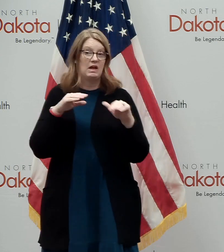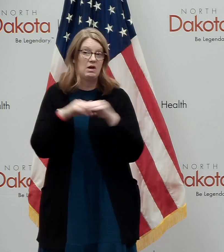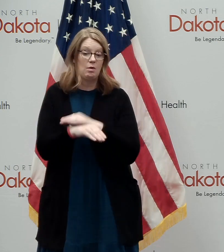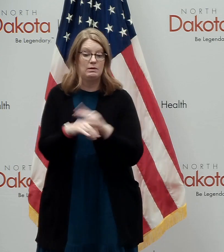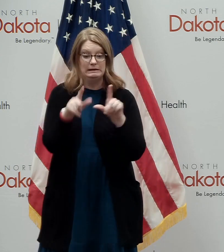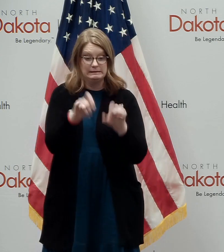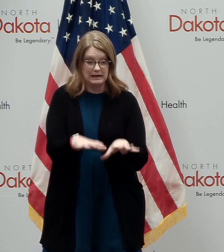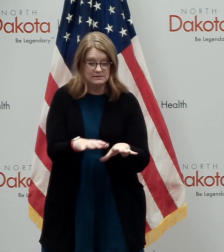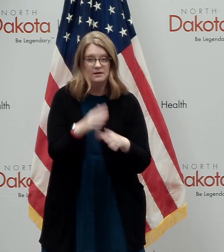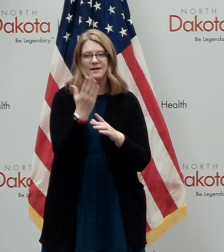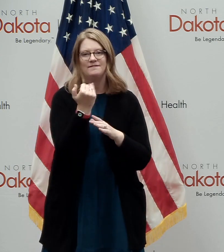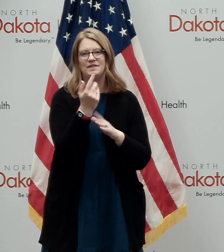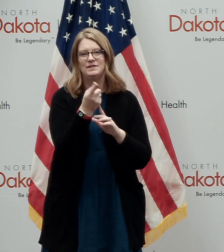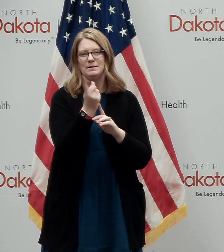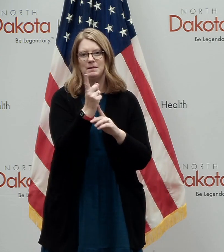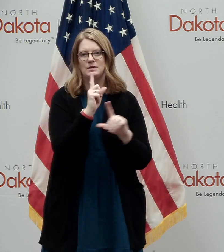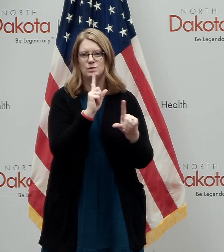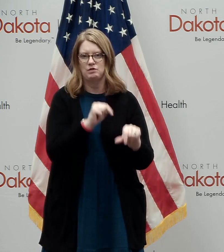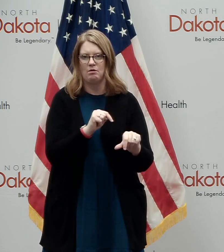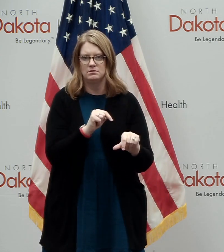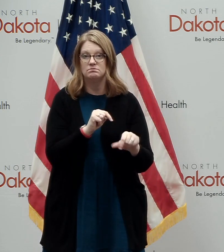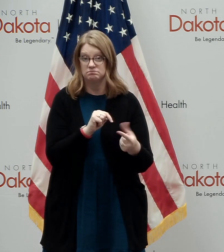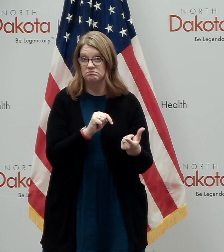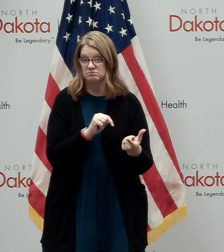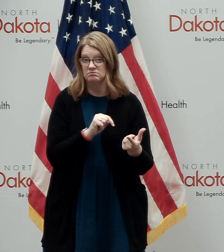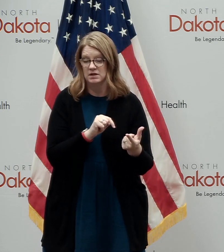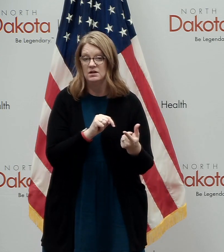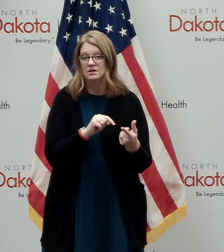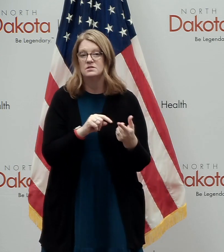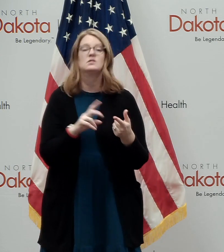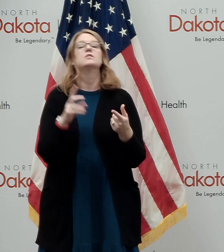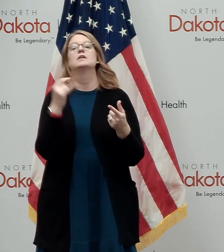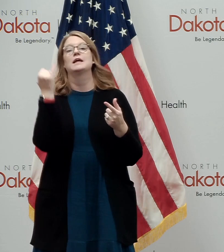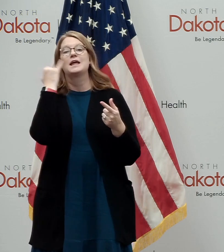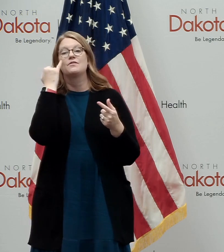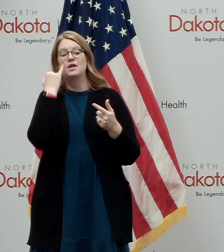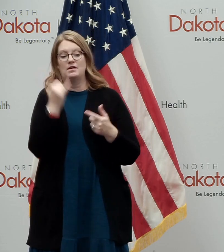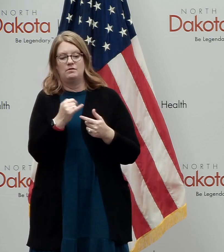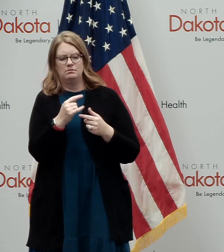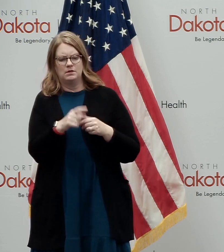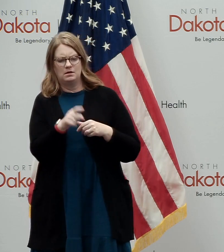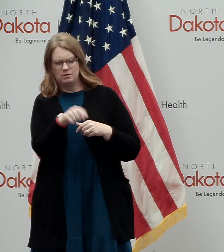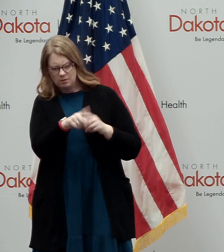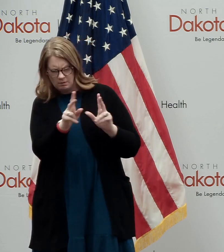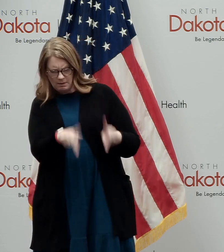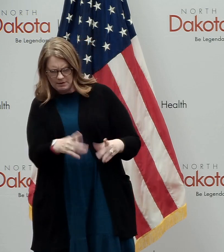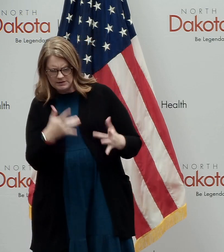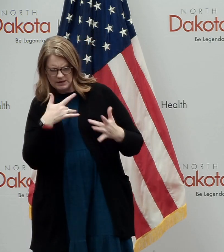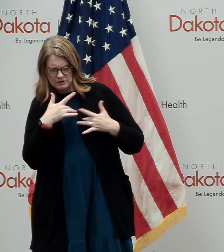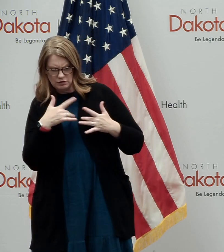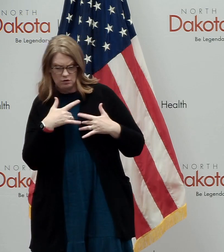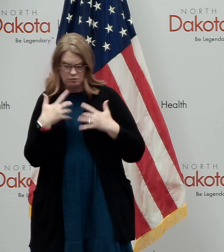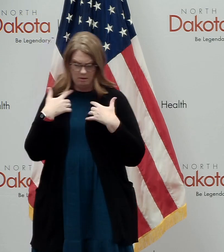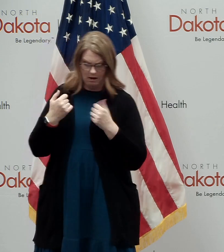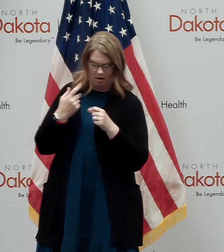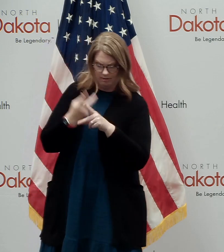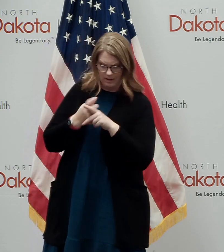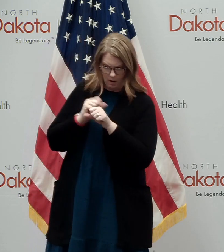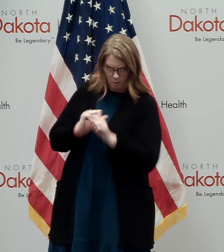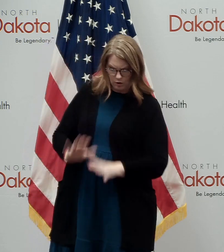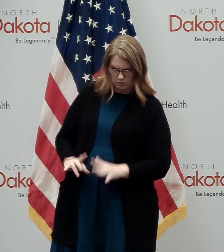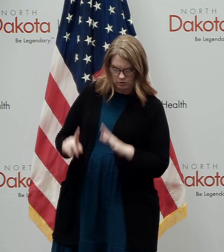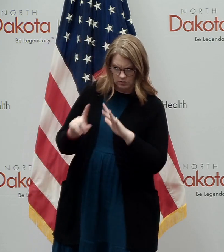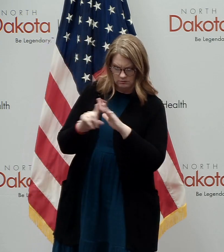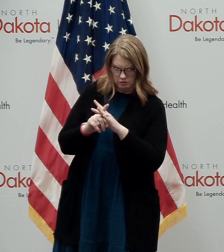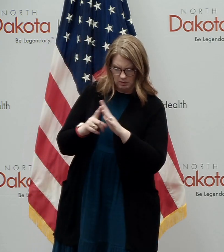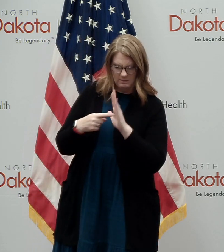high accuracy, and they could be used to assist when we have a resident that we might be concerned about, a healthcare worker that presented with